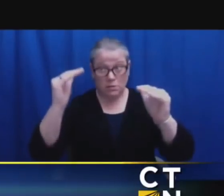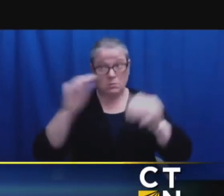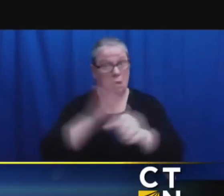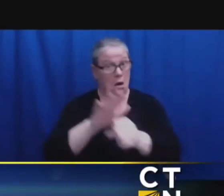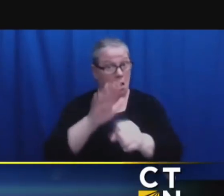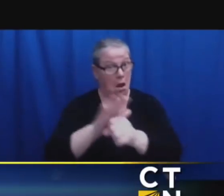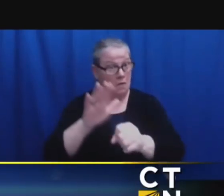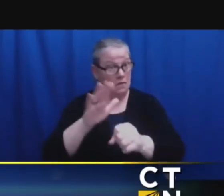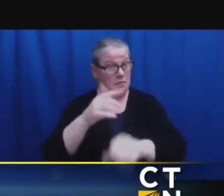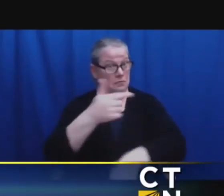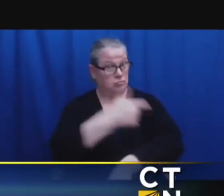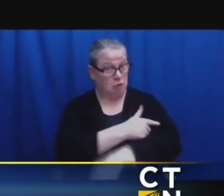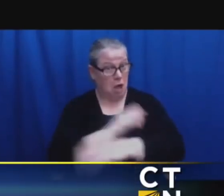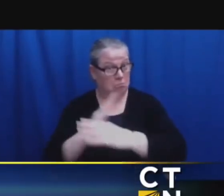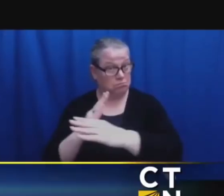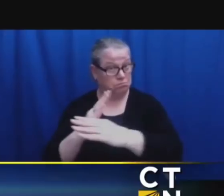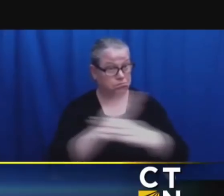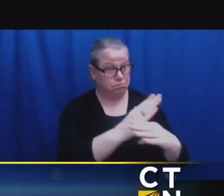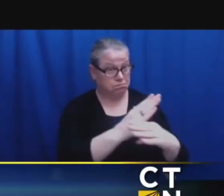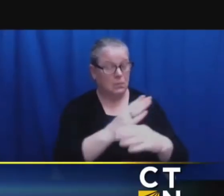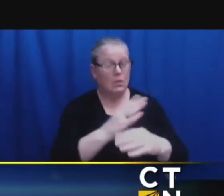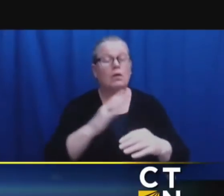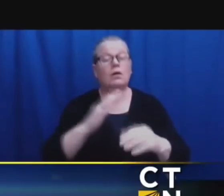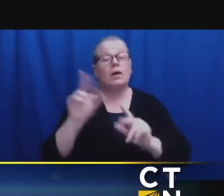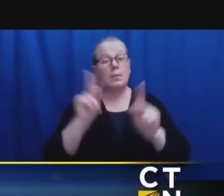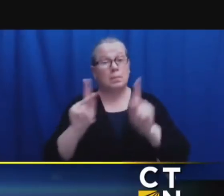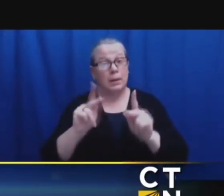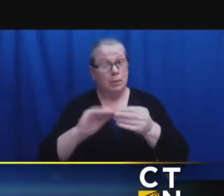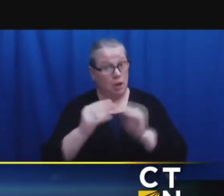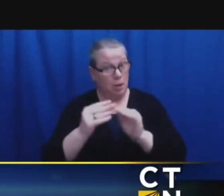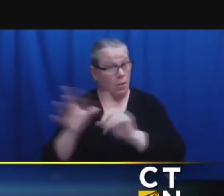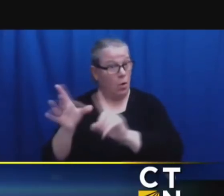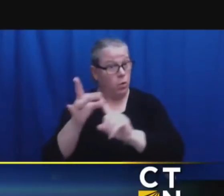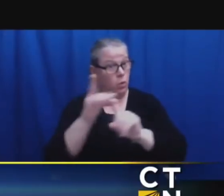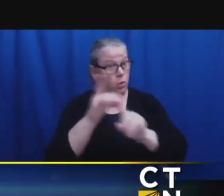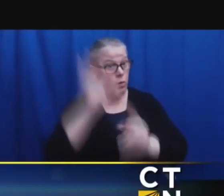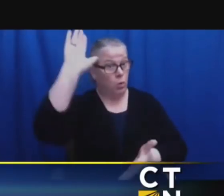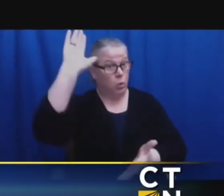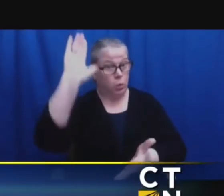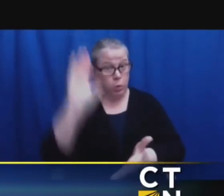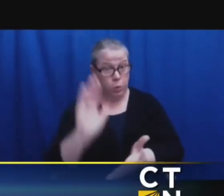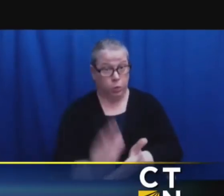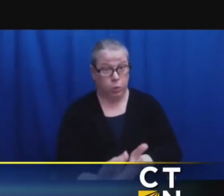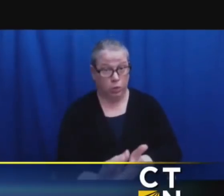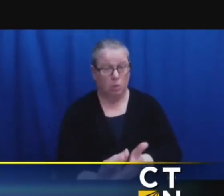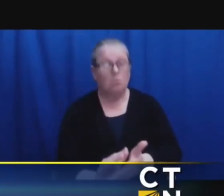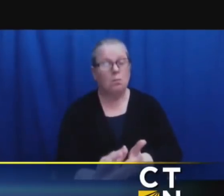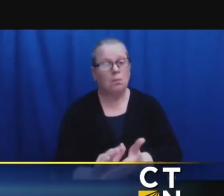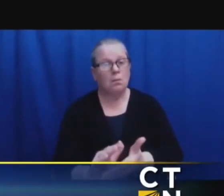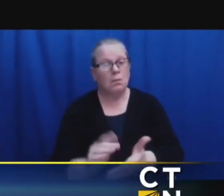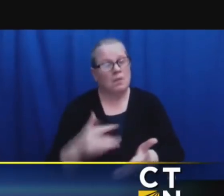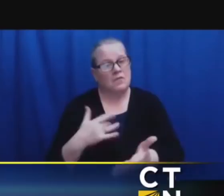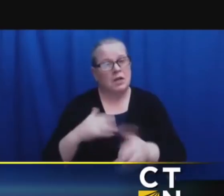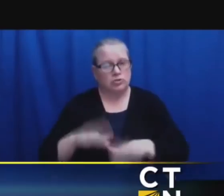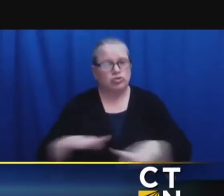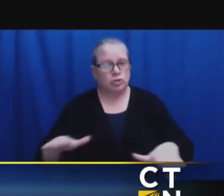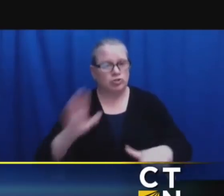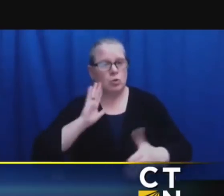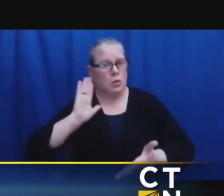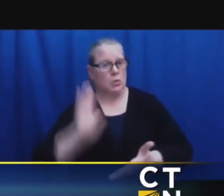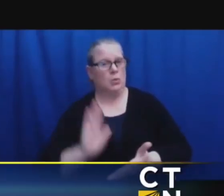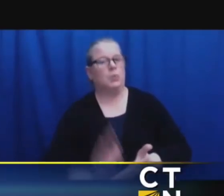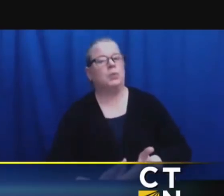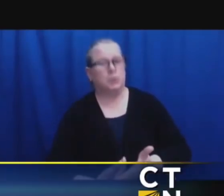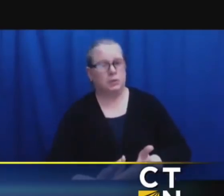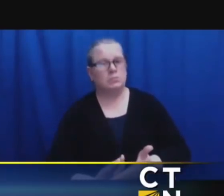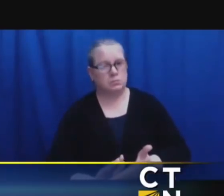the rate of infections becomes low enough, it will also decrease along, hand